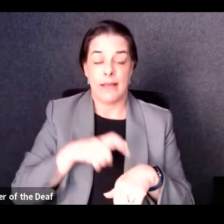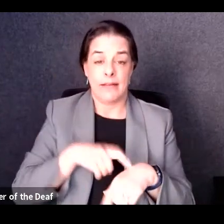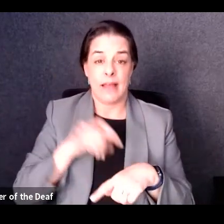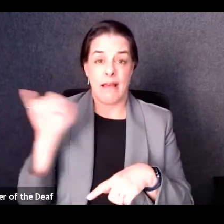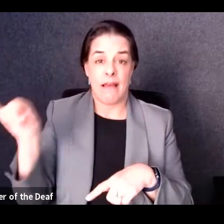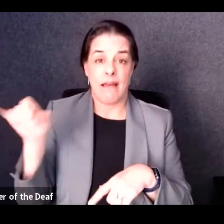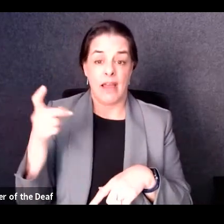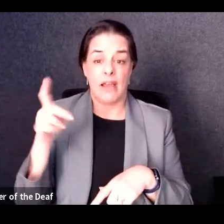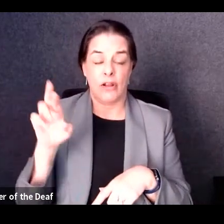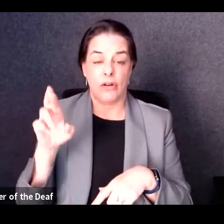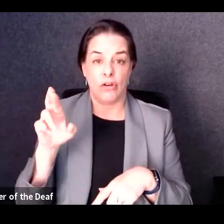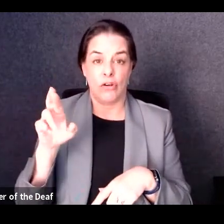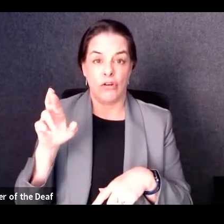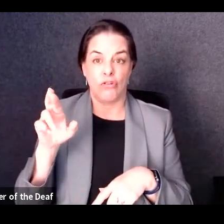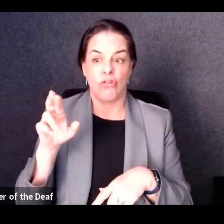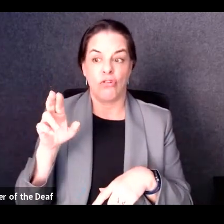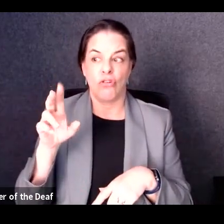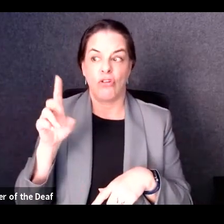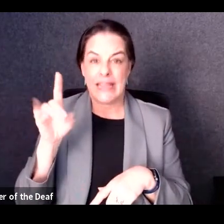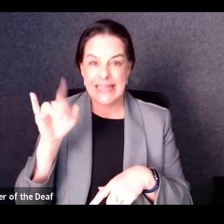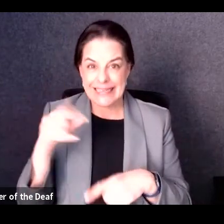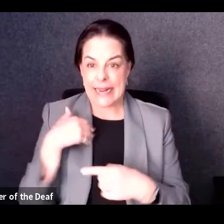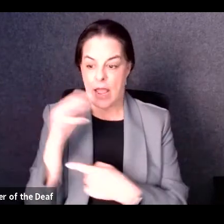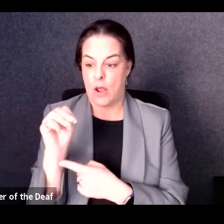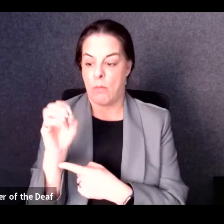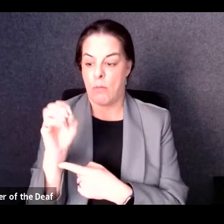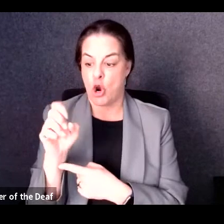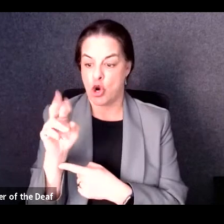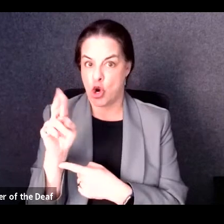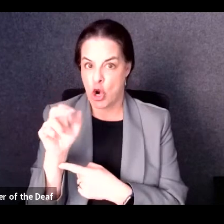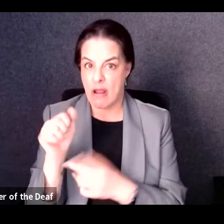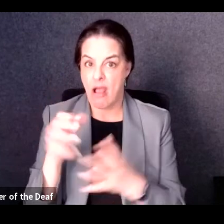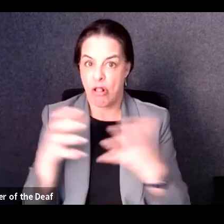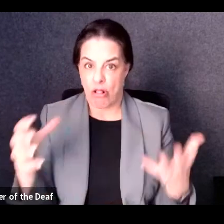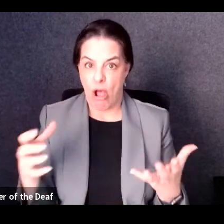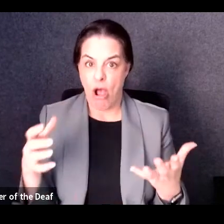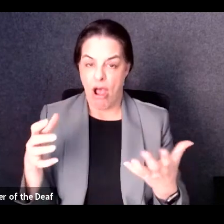had quite a bit had Moderna available, and